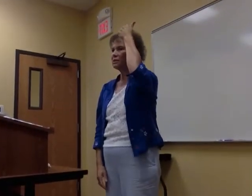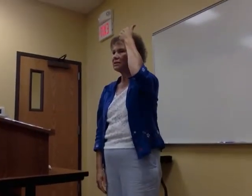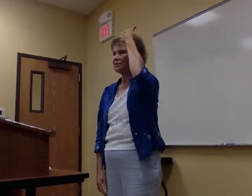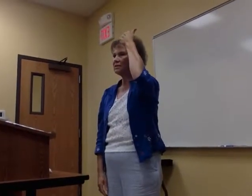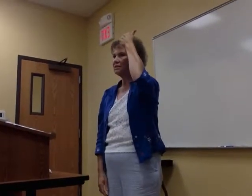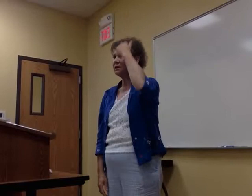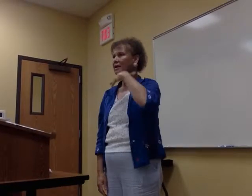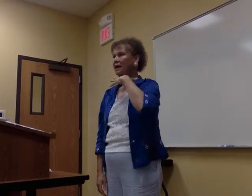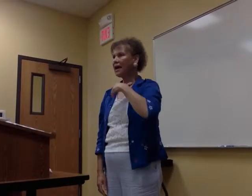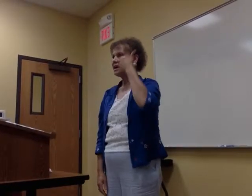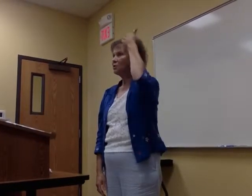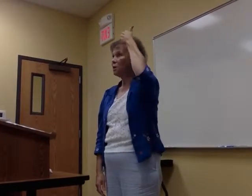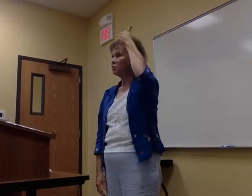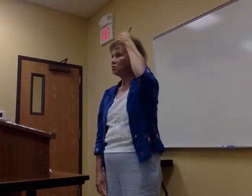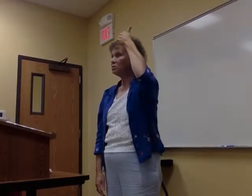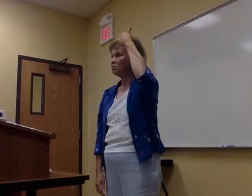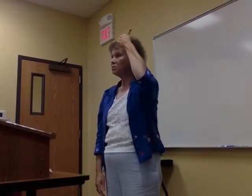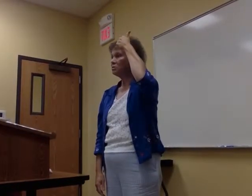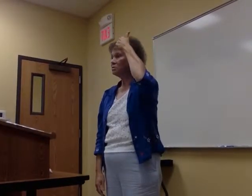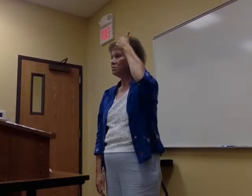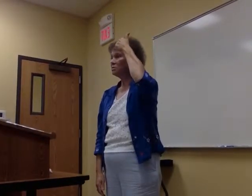most. Oldest.